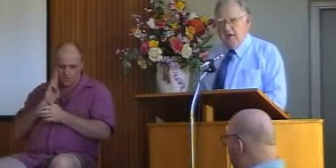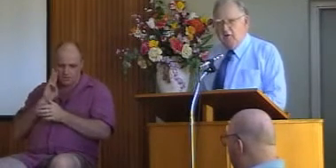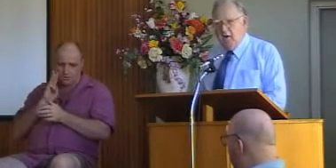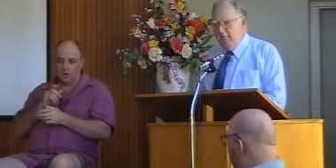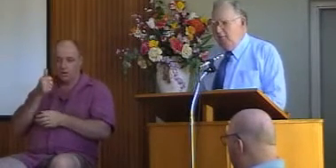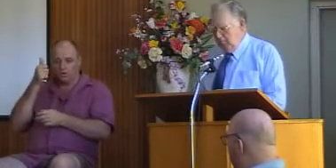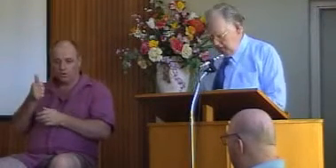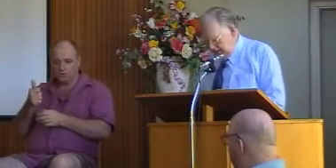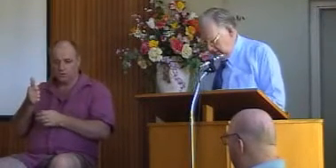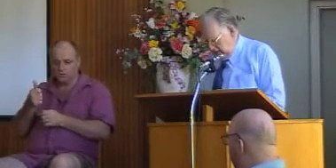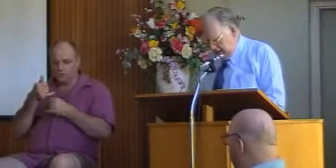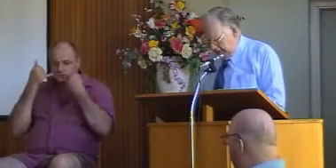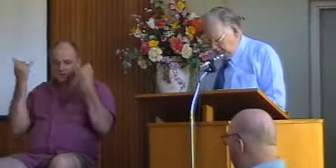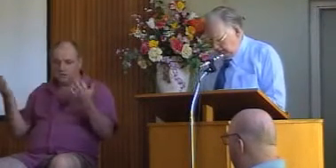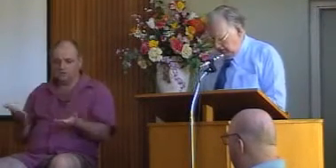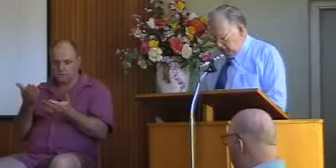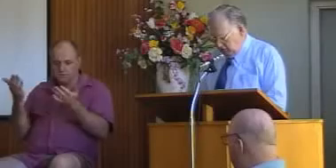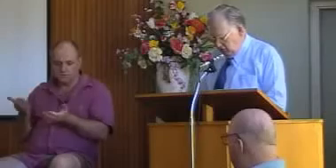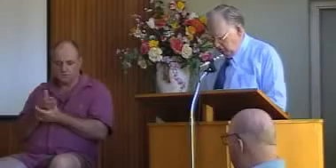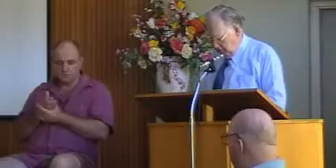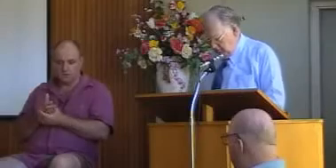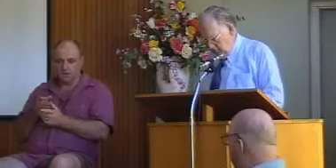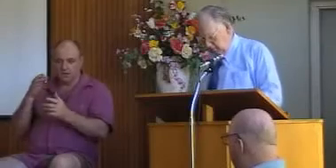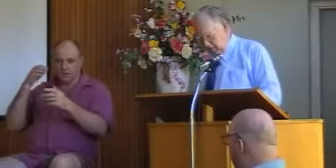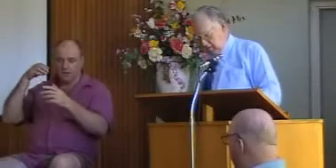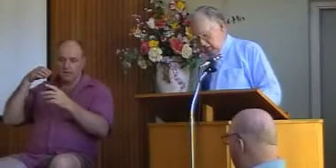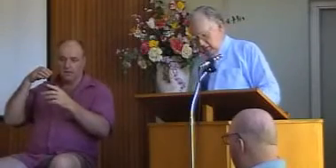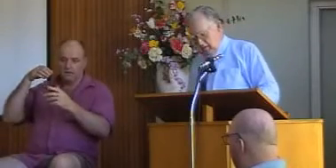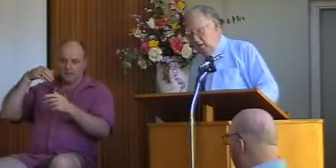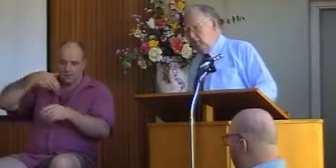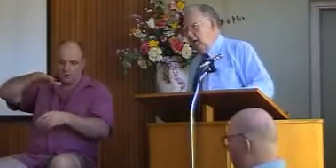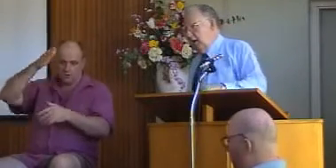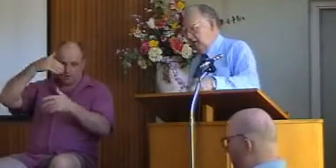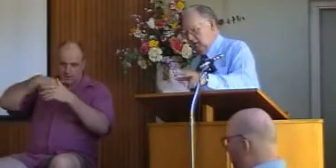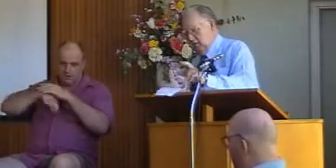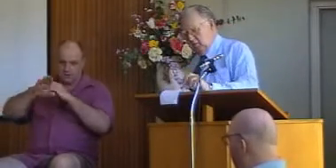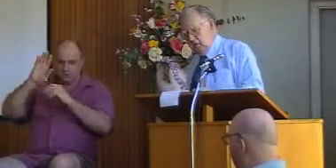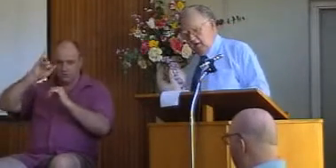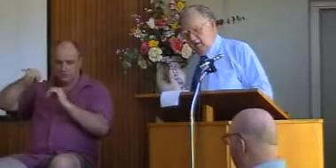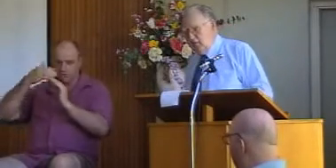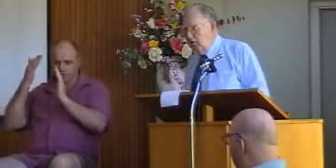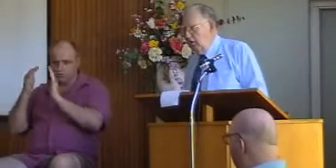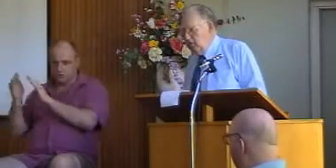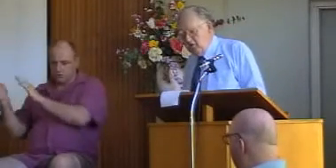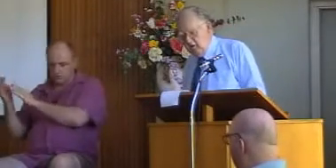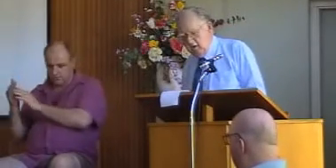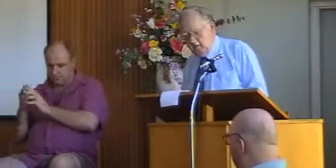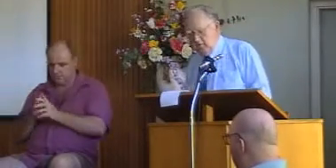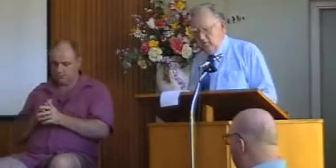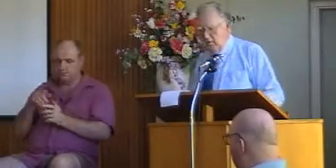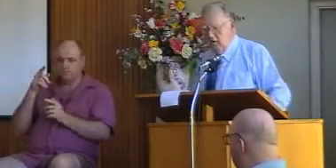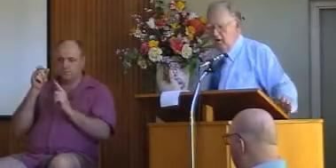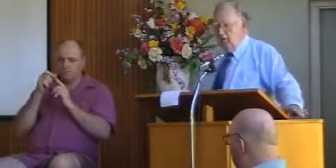entering in a triumphant manner into Jerusalem. Peter, we hear the story of his